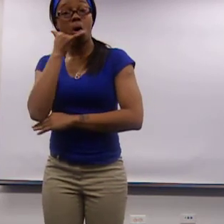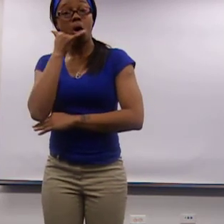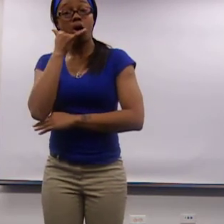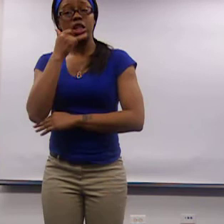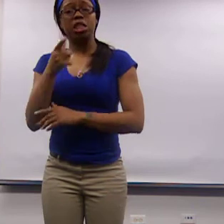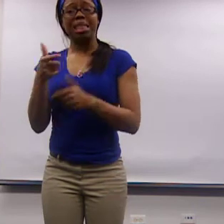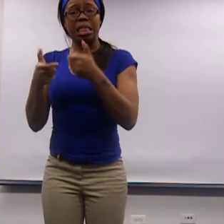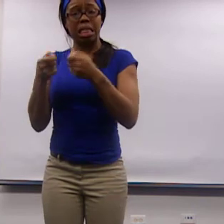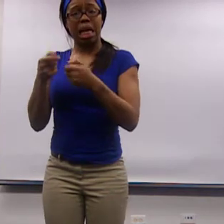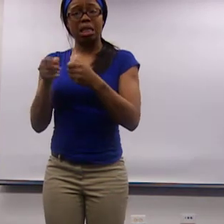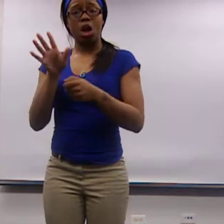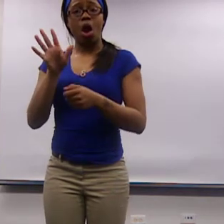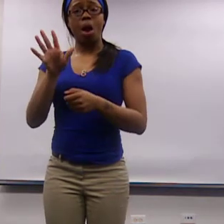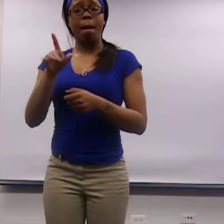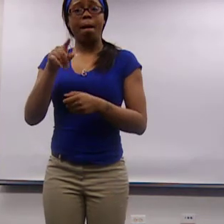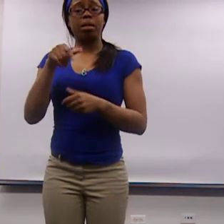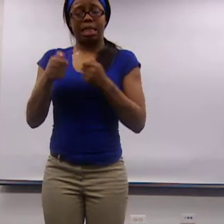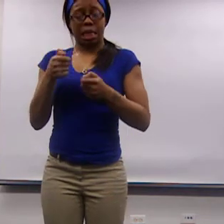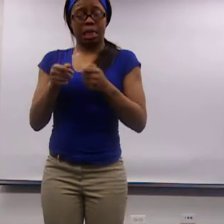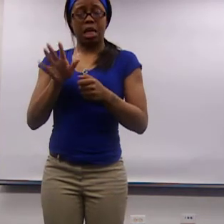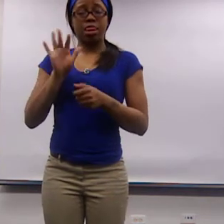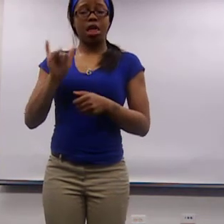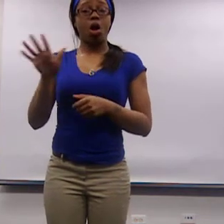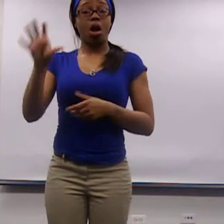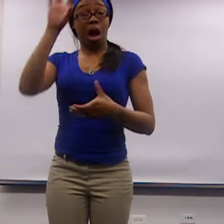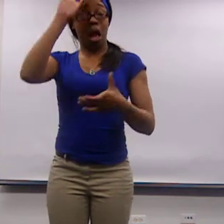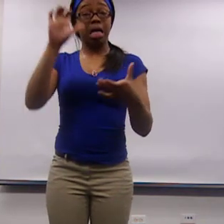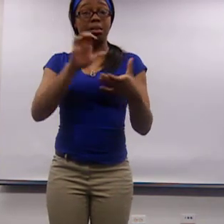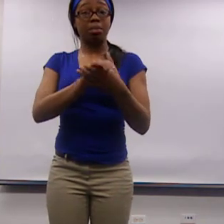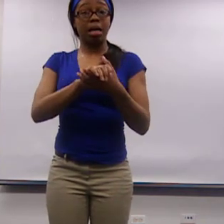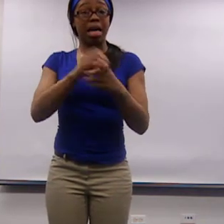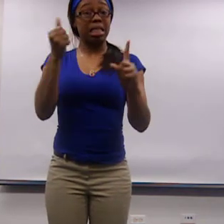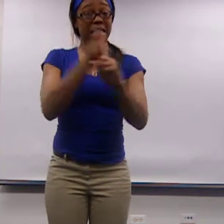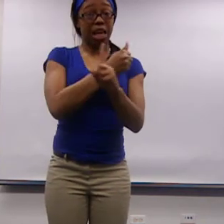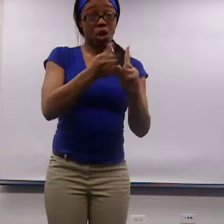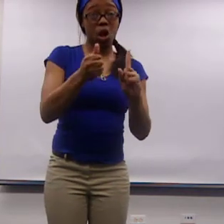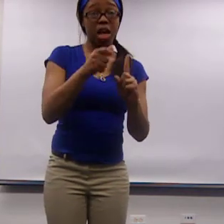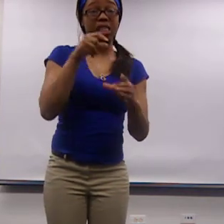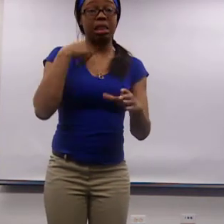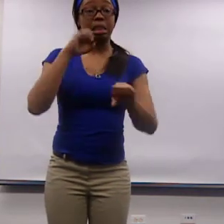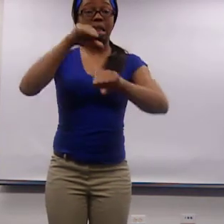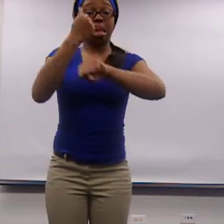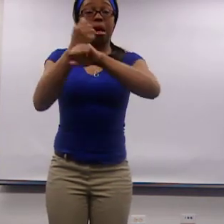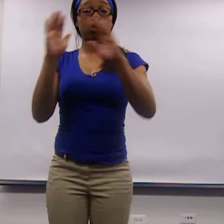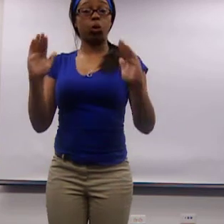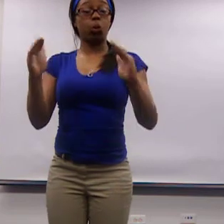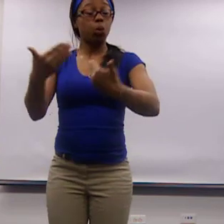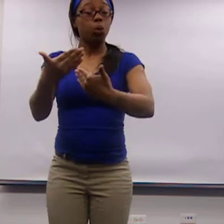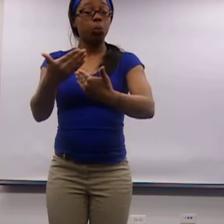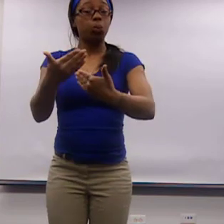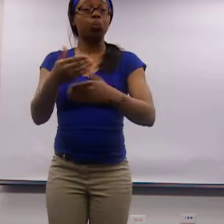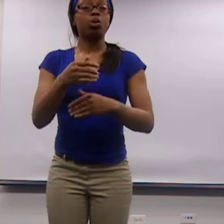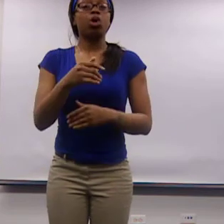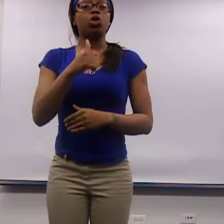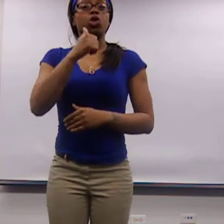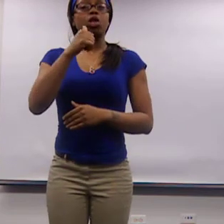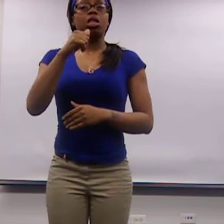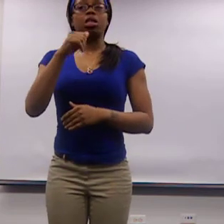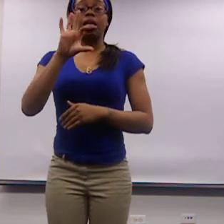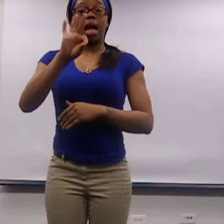is attacking her. She's locked in a room. The 911 operator is trying to find the woman's location. She's calling from a